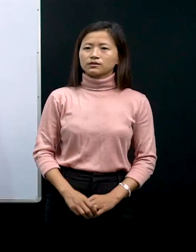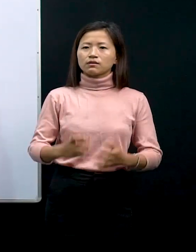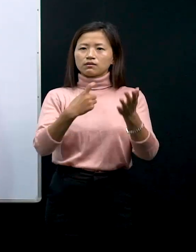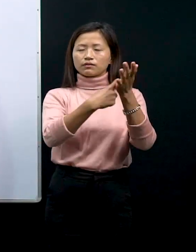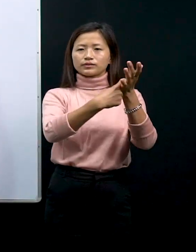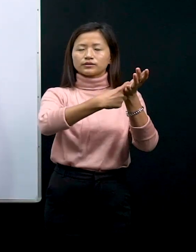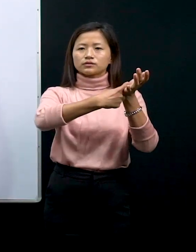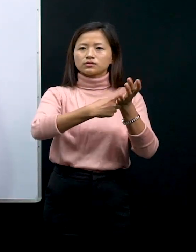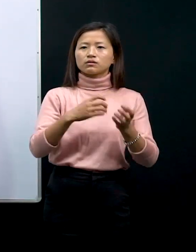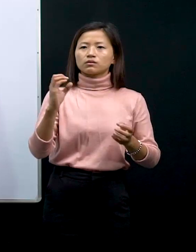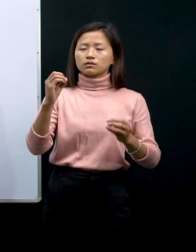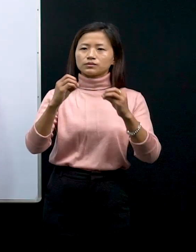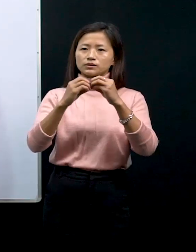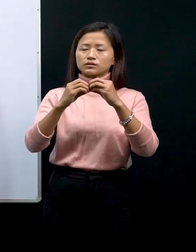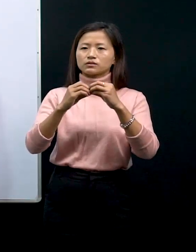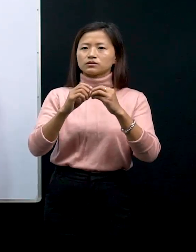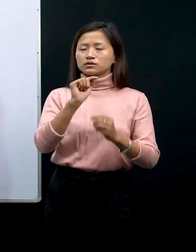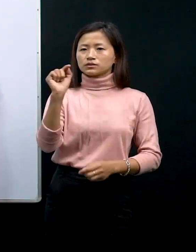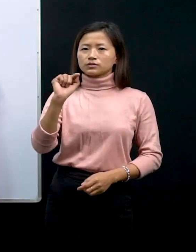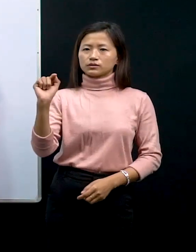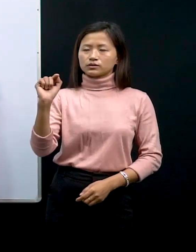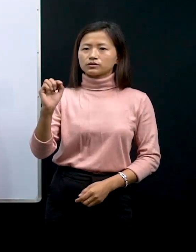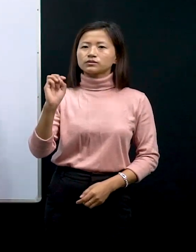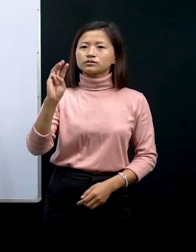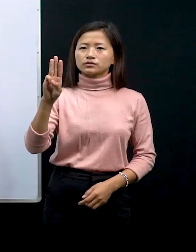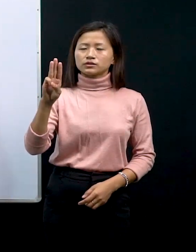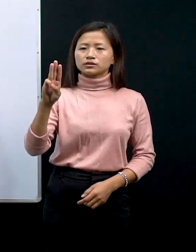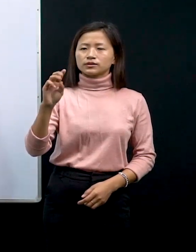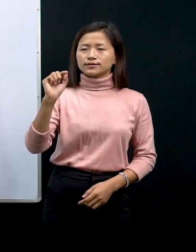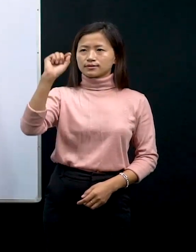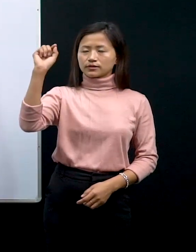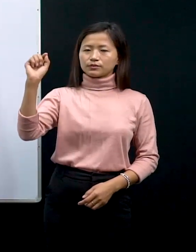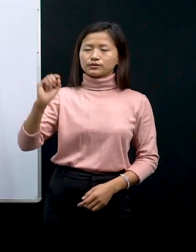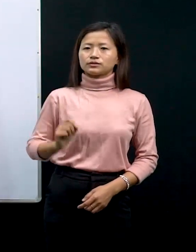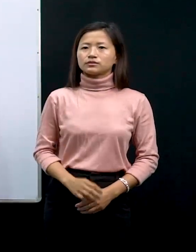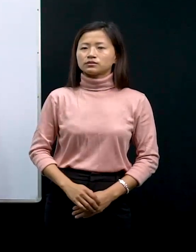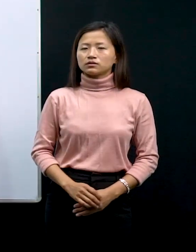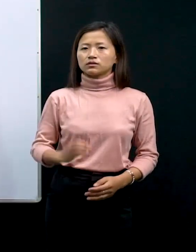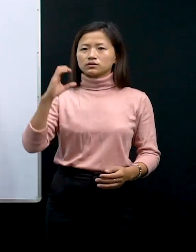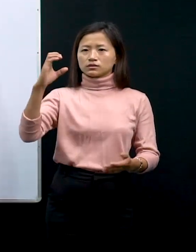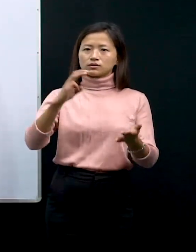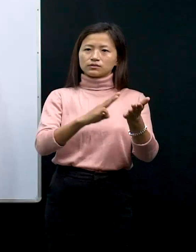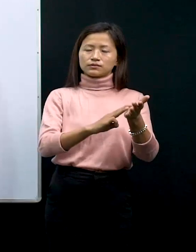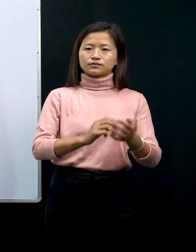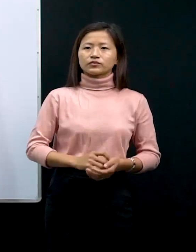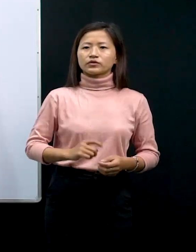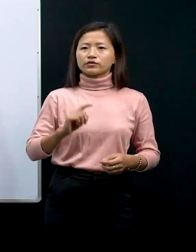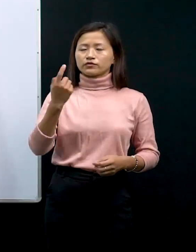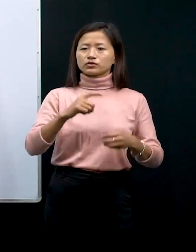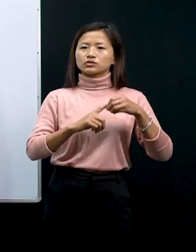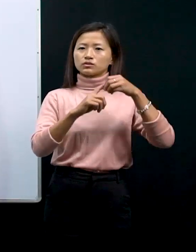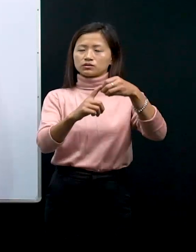radius OB is equal to how much? 3 centimeter. Okay, children? Well, first question is